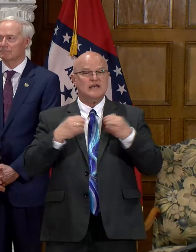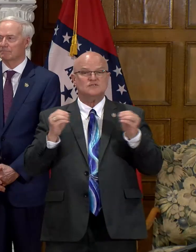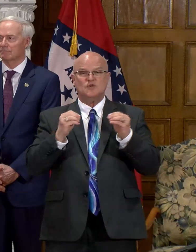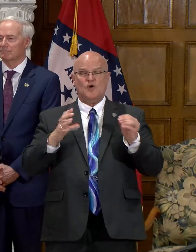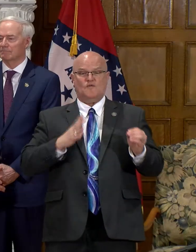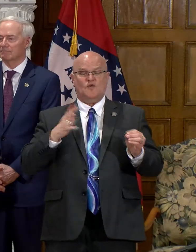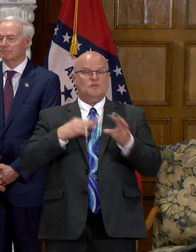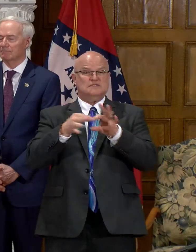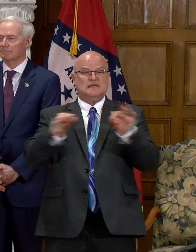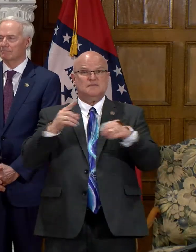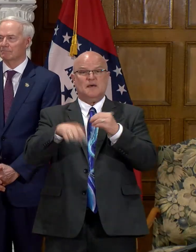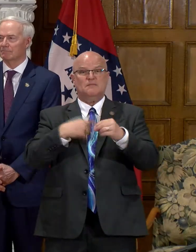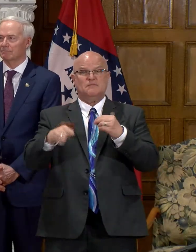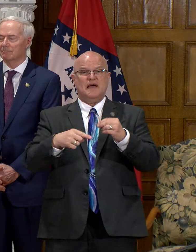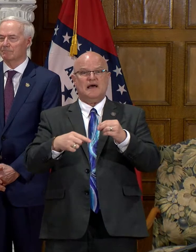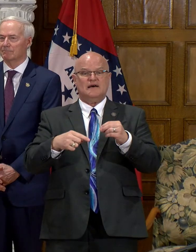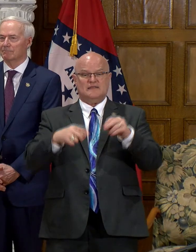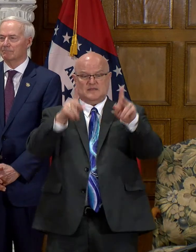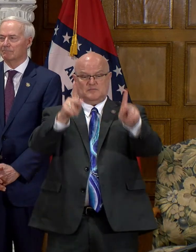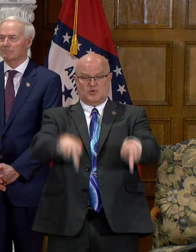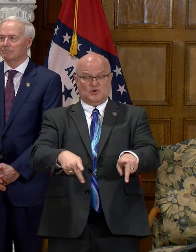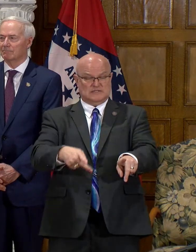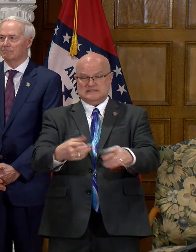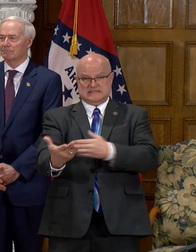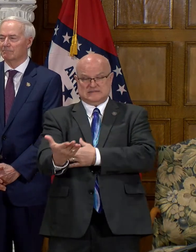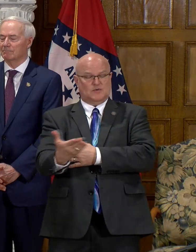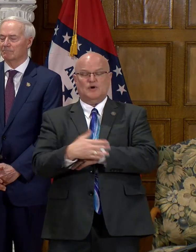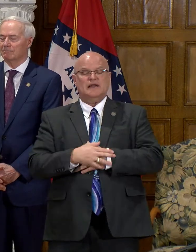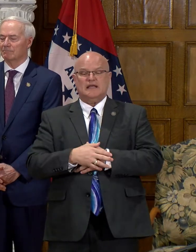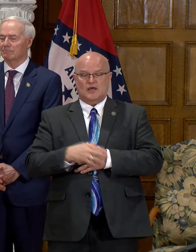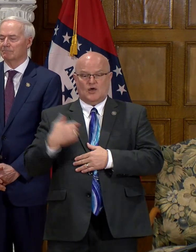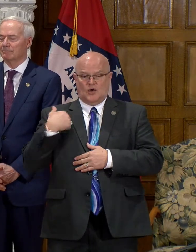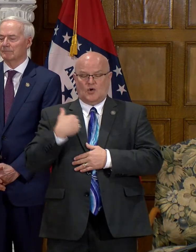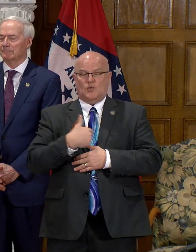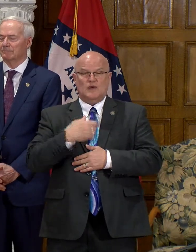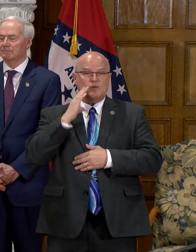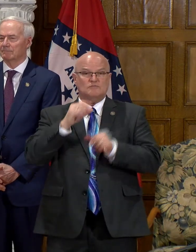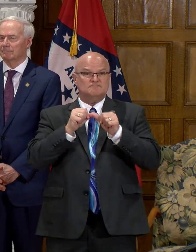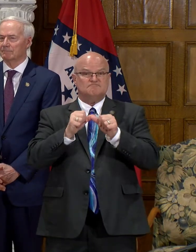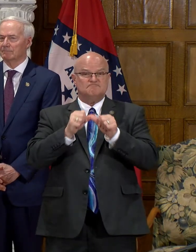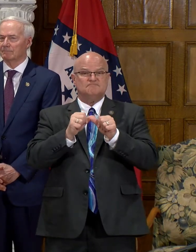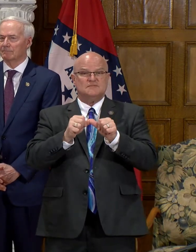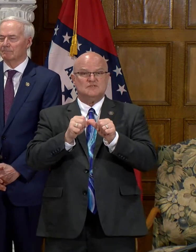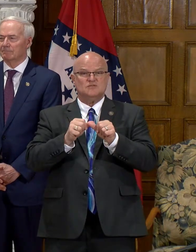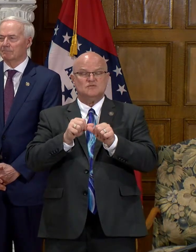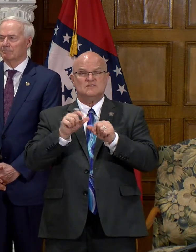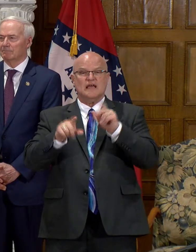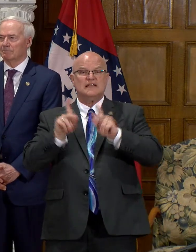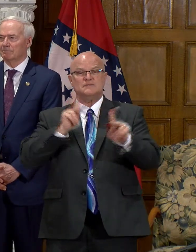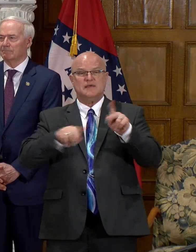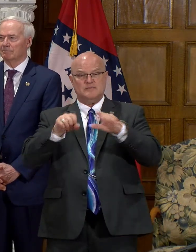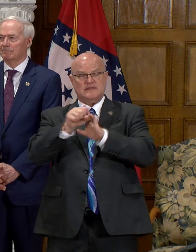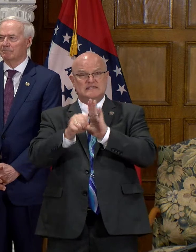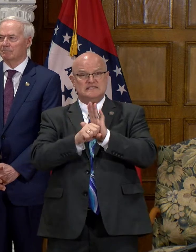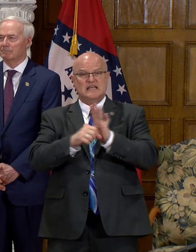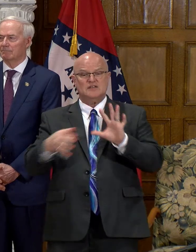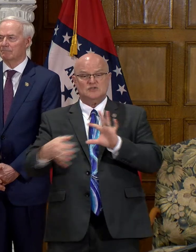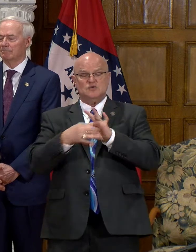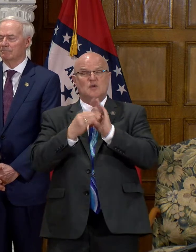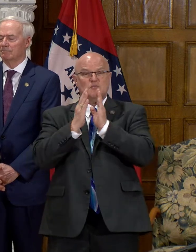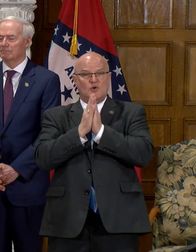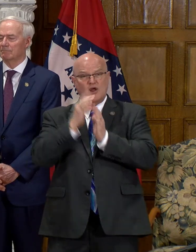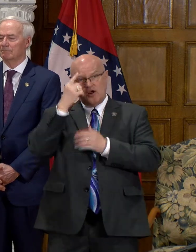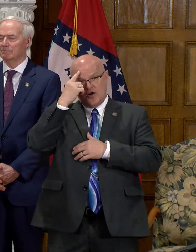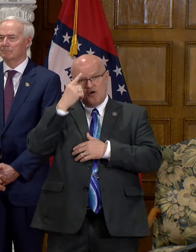formal statements regarding the arrest of the individual this morning. We would continue to ask the people of the state to join us in